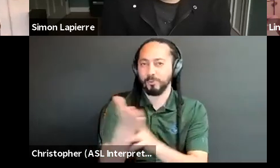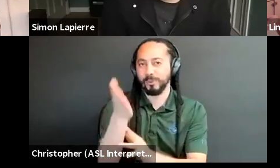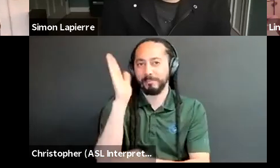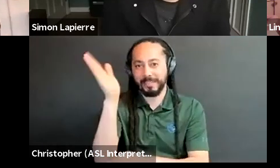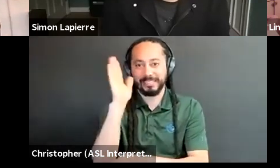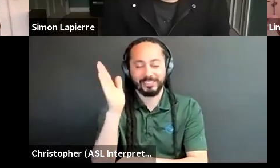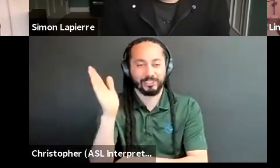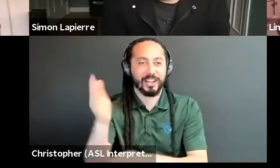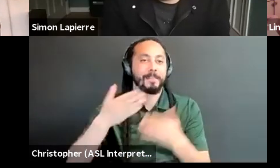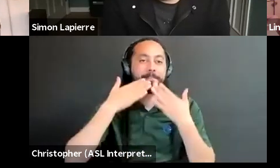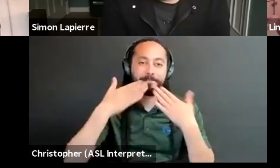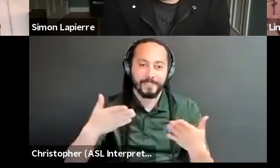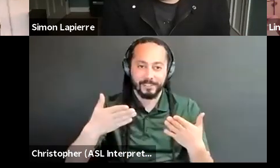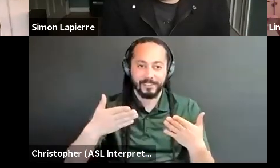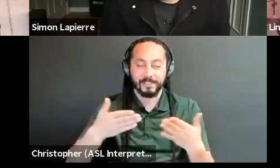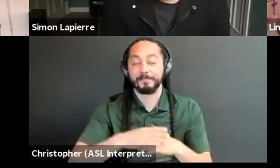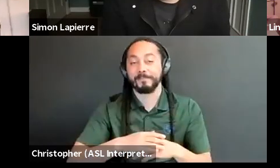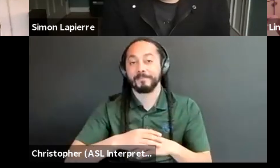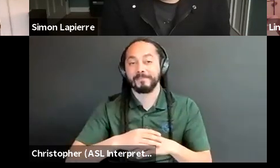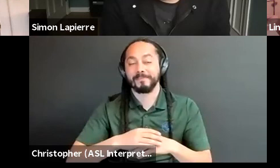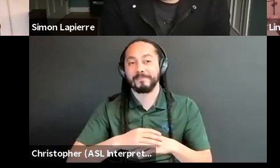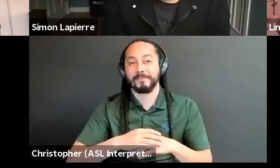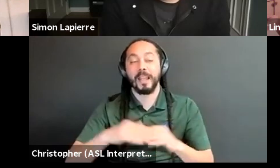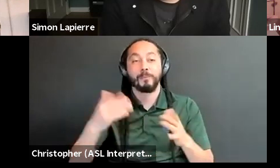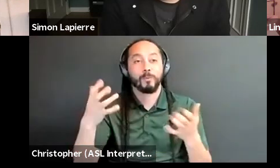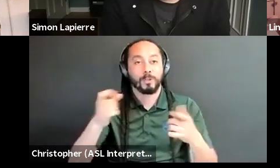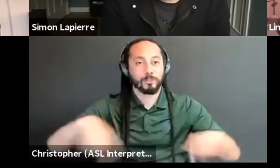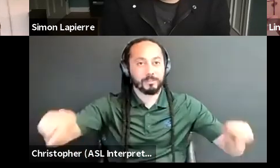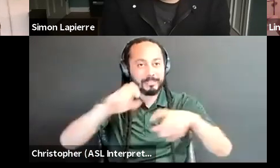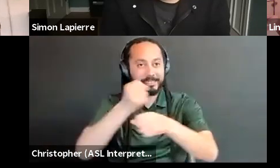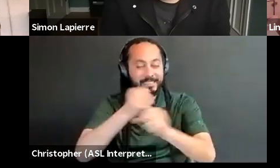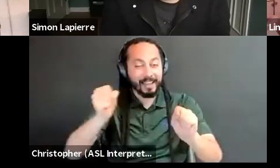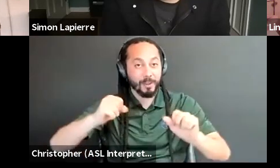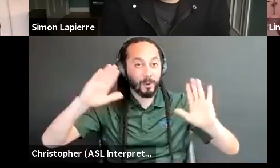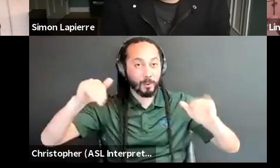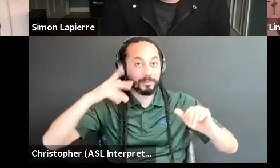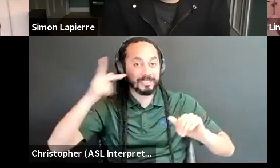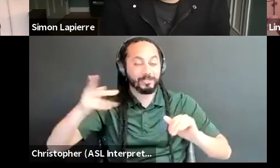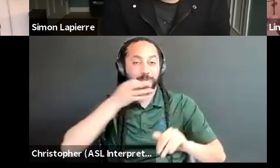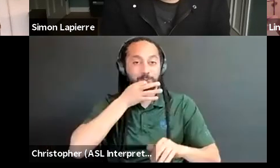And we want you all to be safe and hope to see you soon.